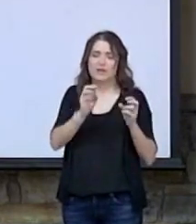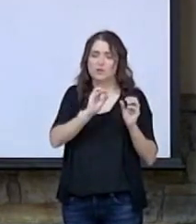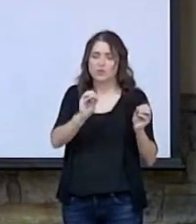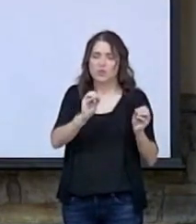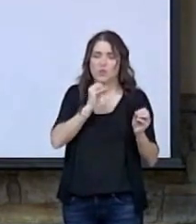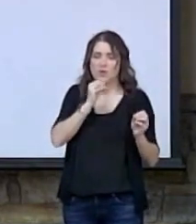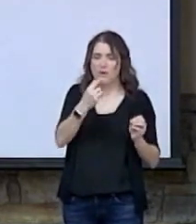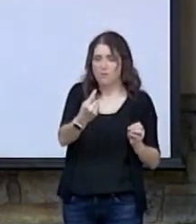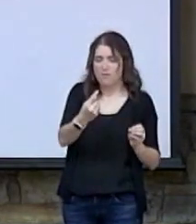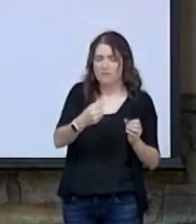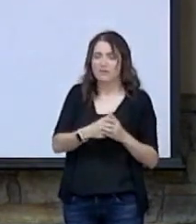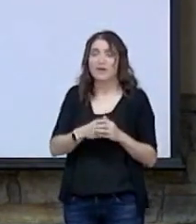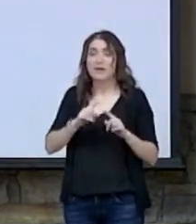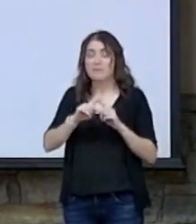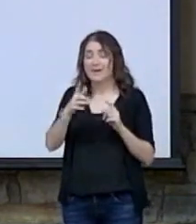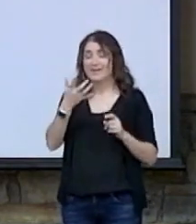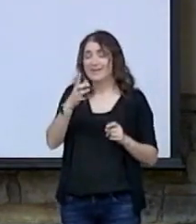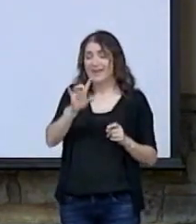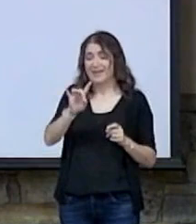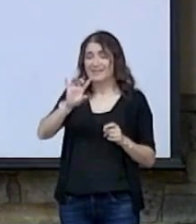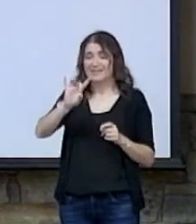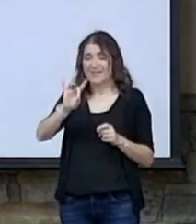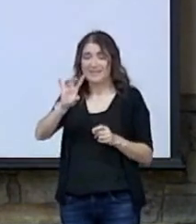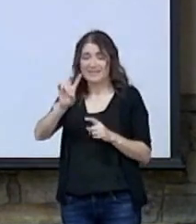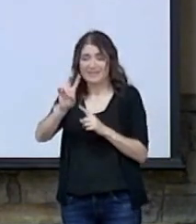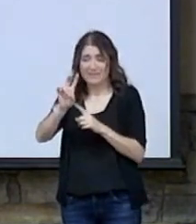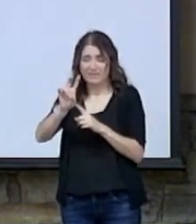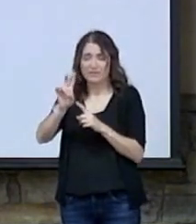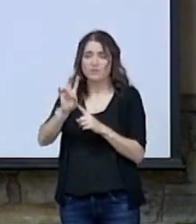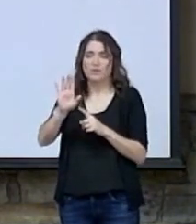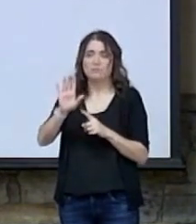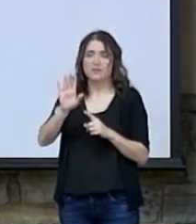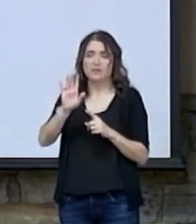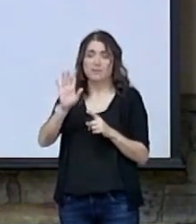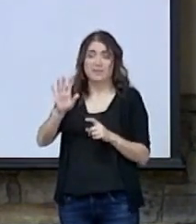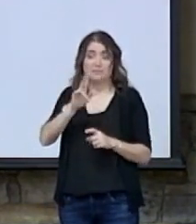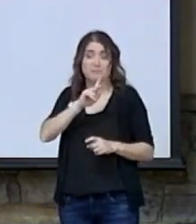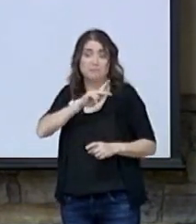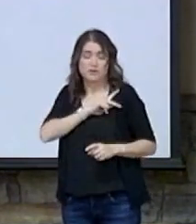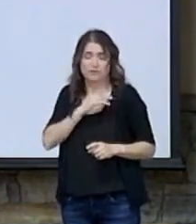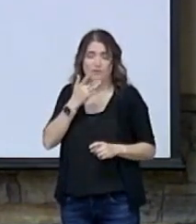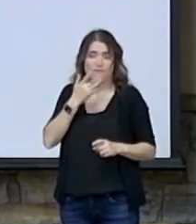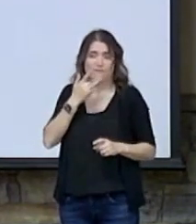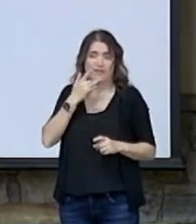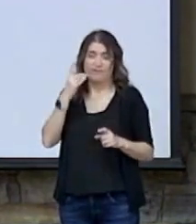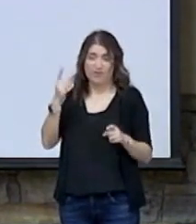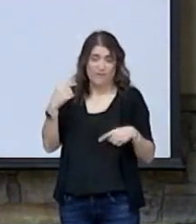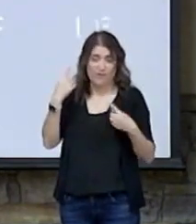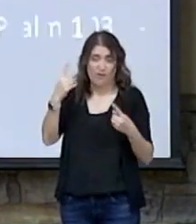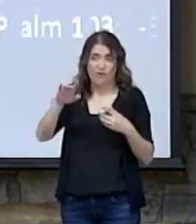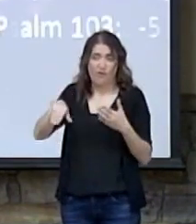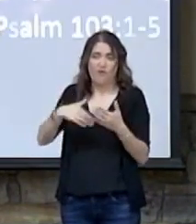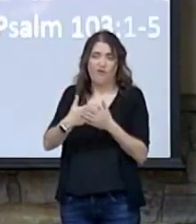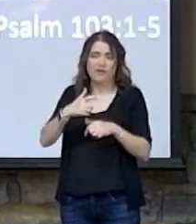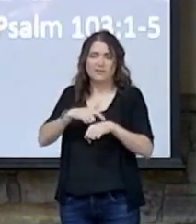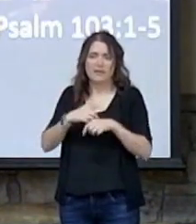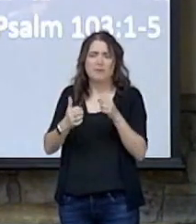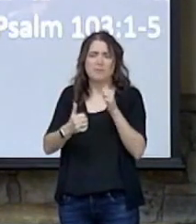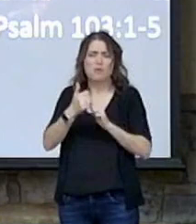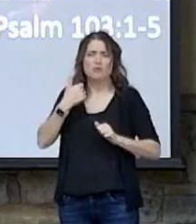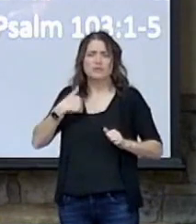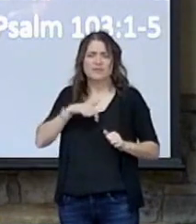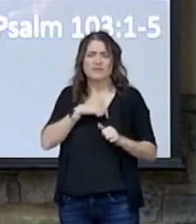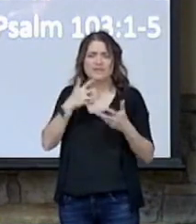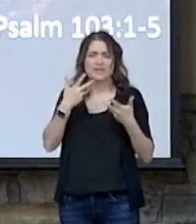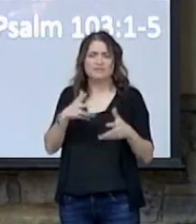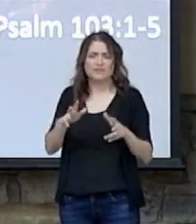1897, he would write what would become his personal favorite hymn of all times, a song most of us have probably sung titled